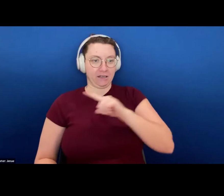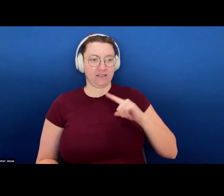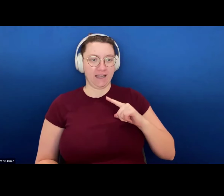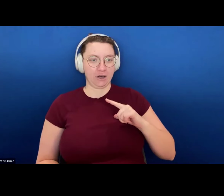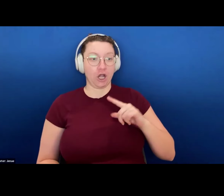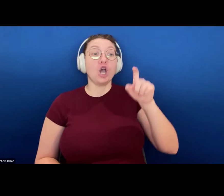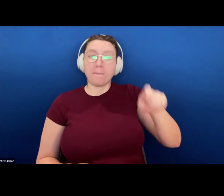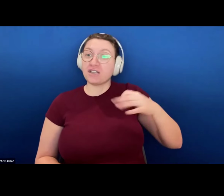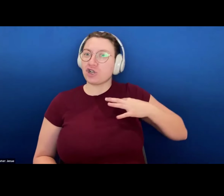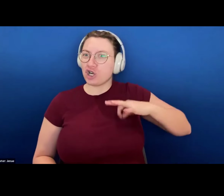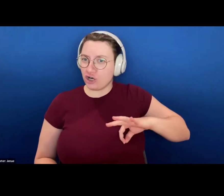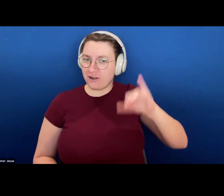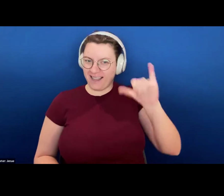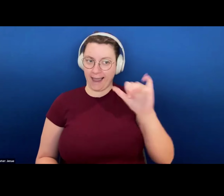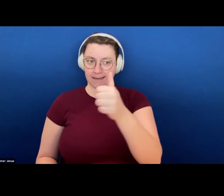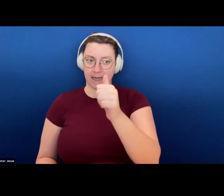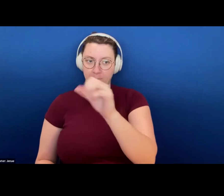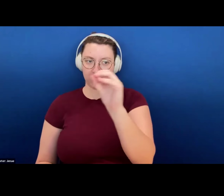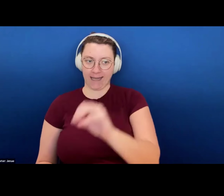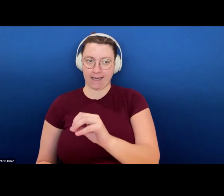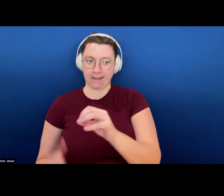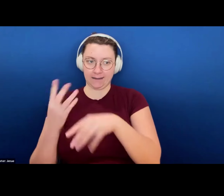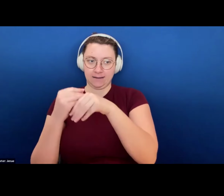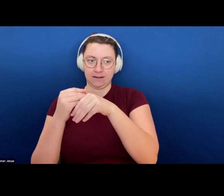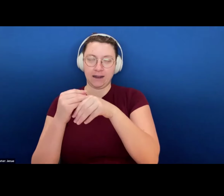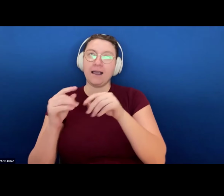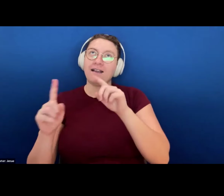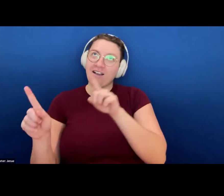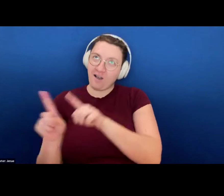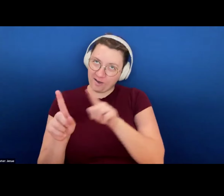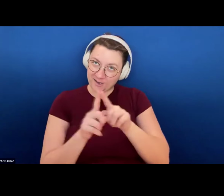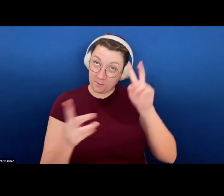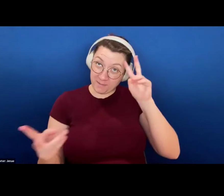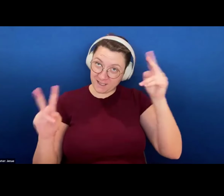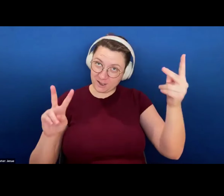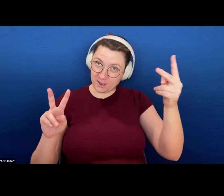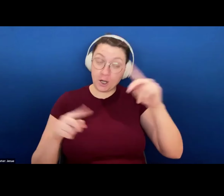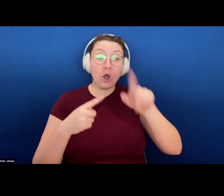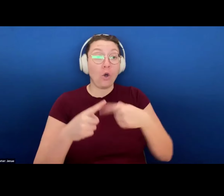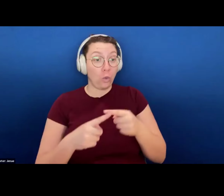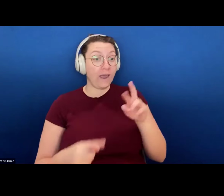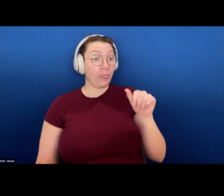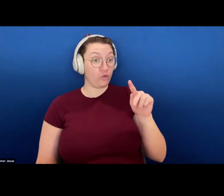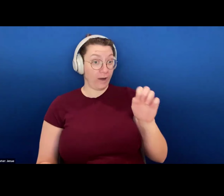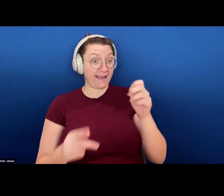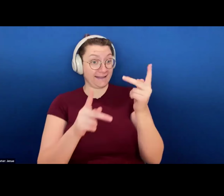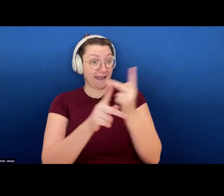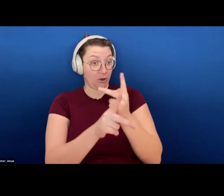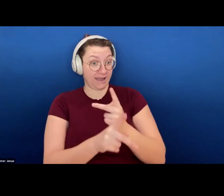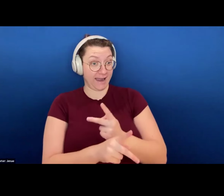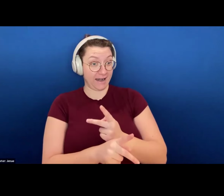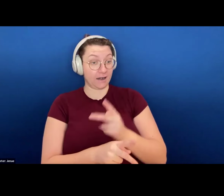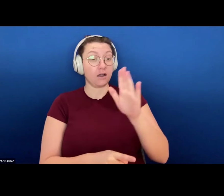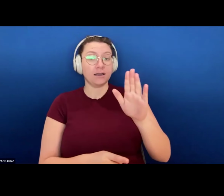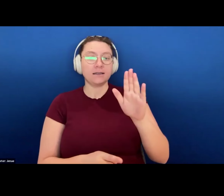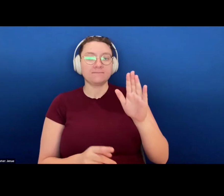have to earn the last 10%. But what's also misunderstood is that when the rates were calculated, your direct cost, there